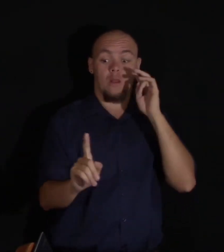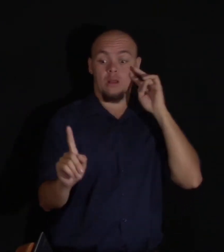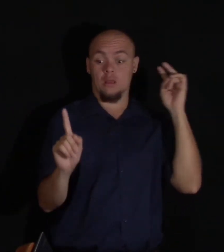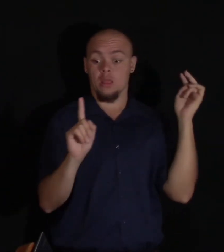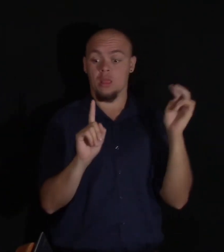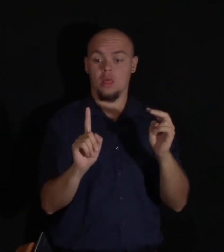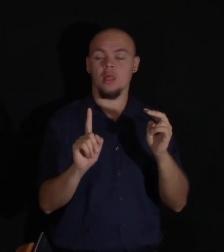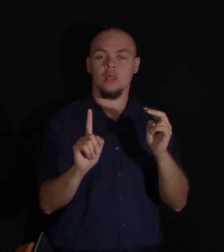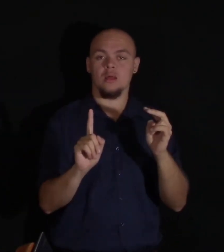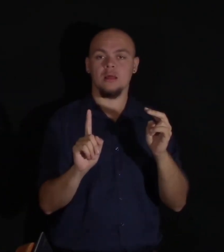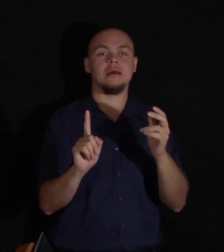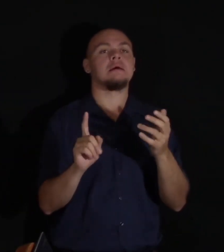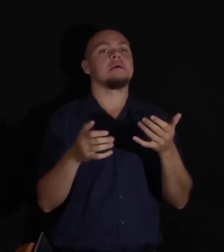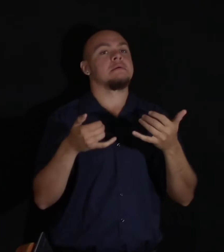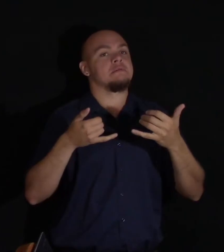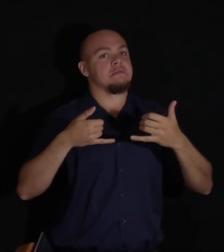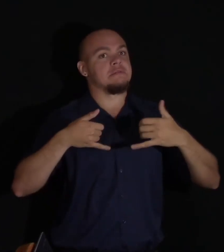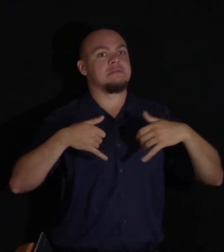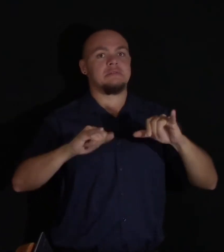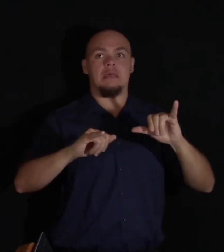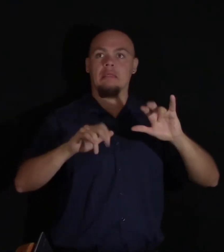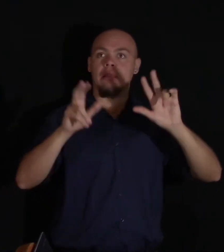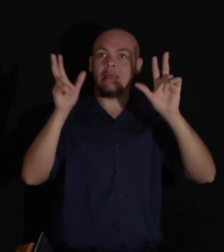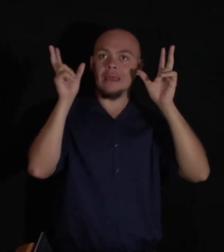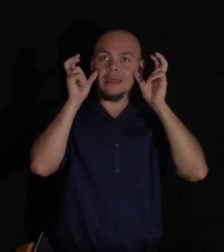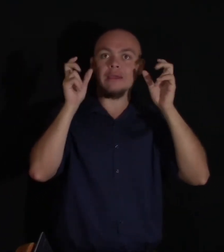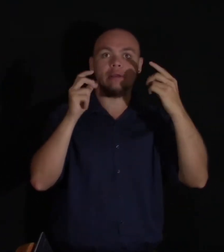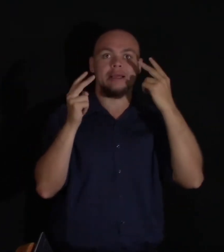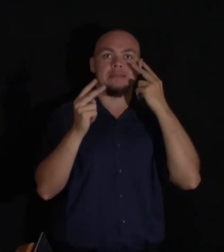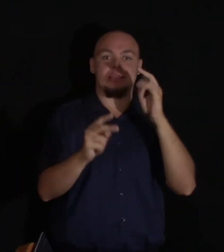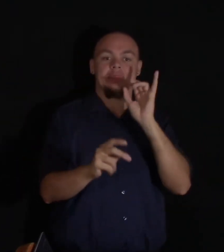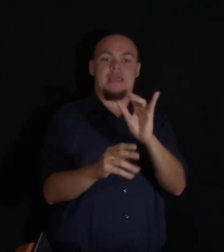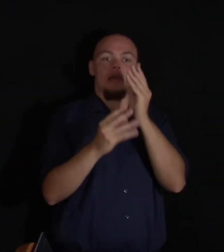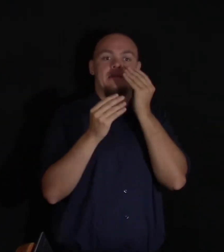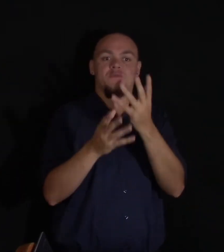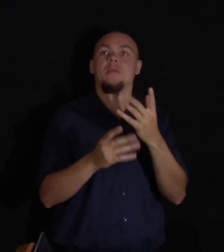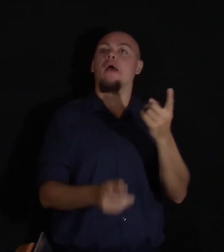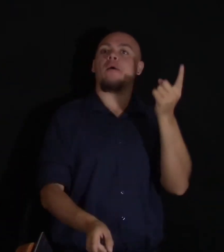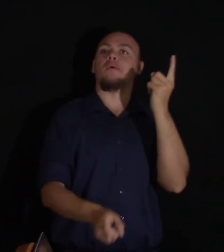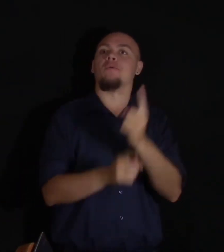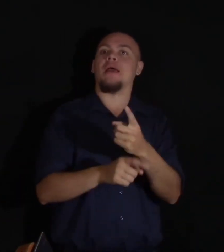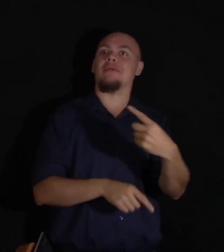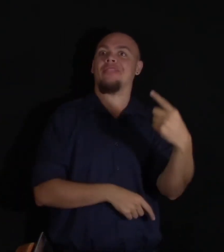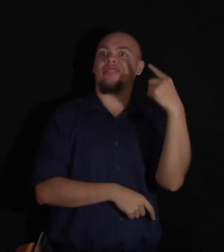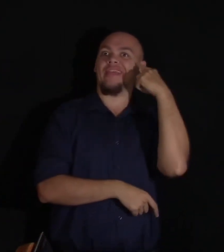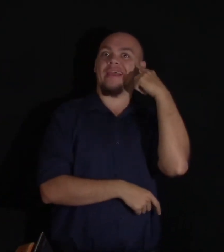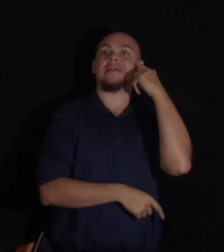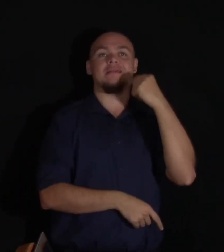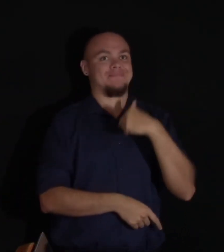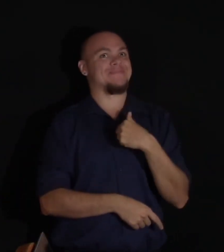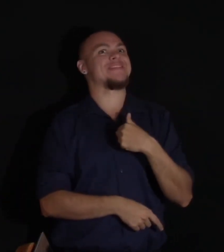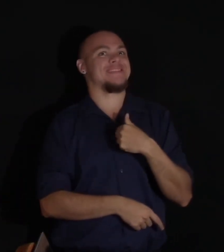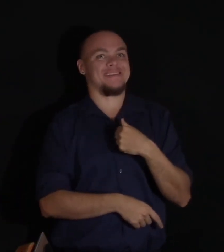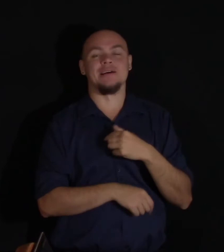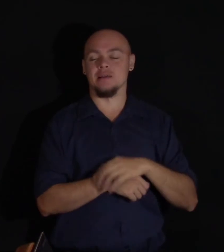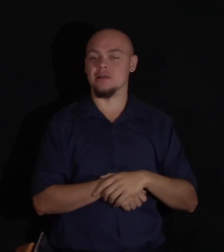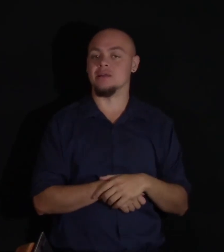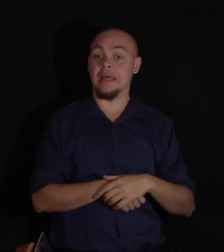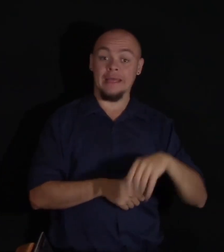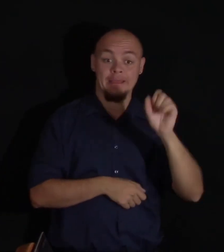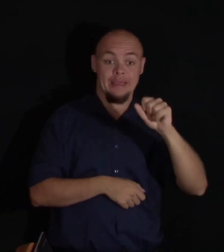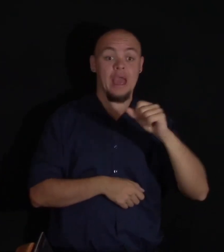we would still see and hear that information that tells us, yeah, I was right.